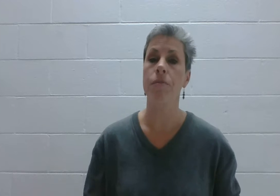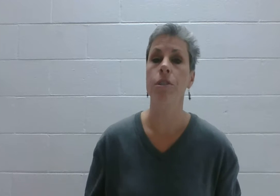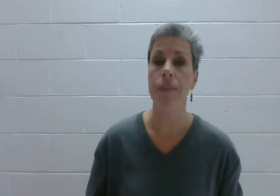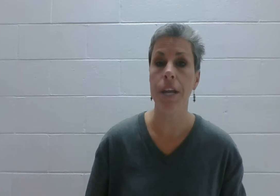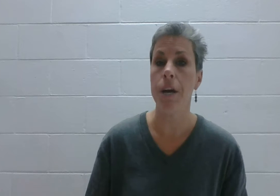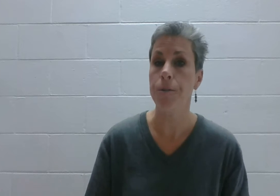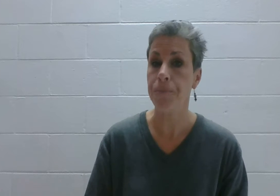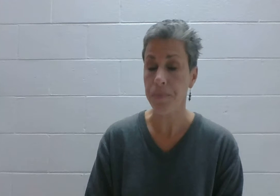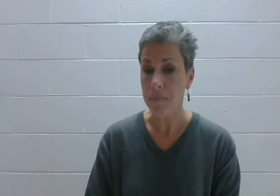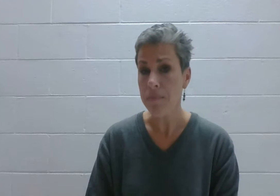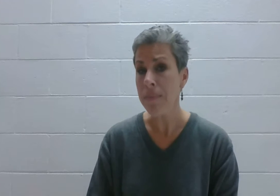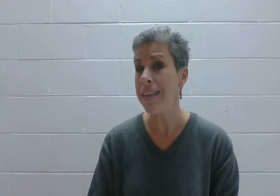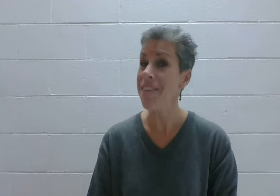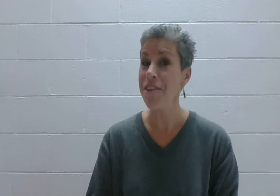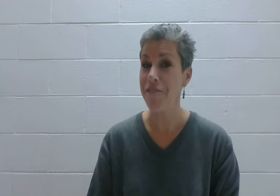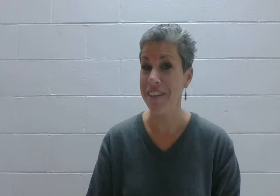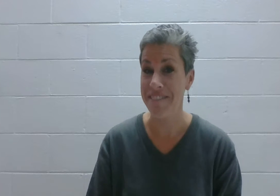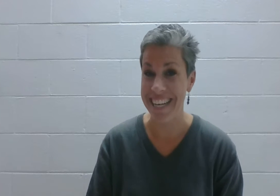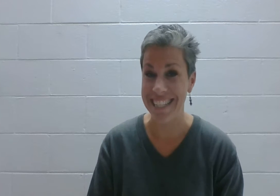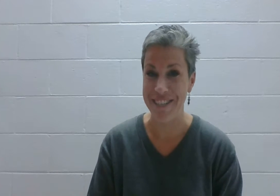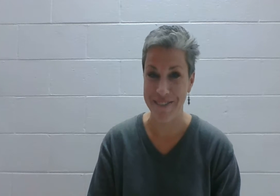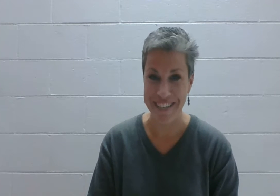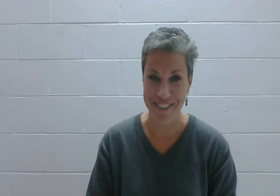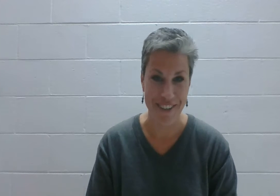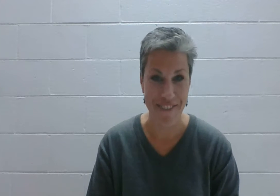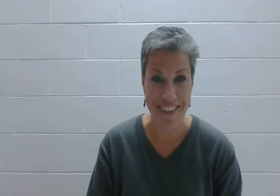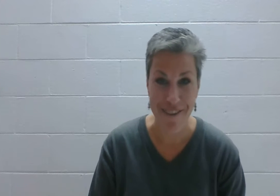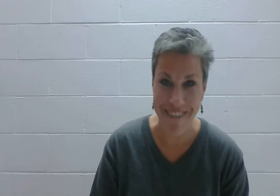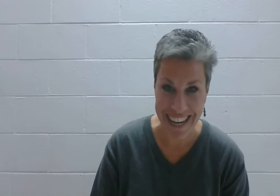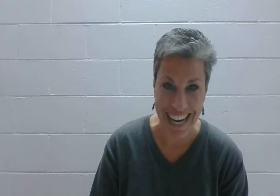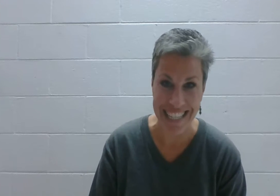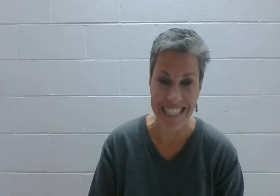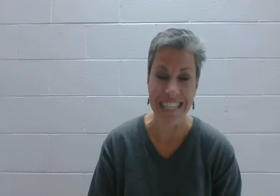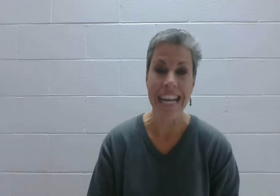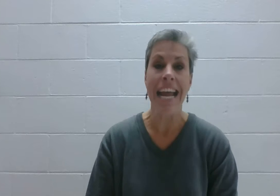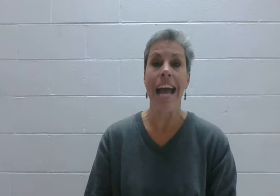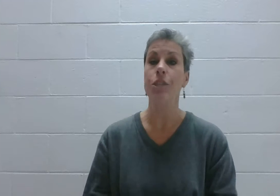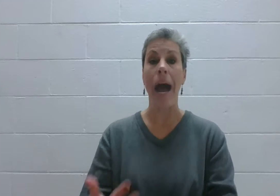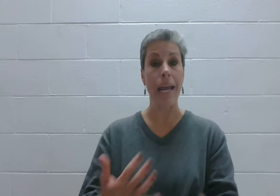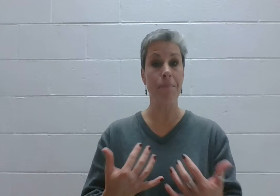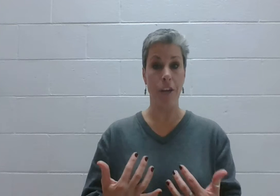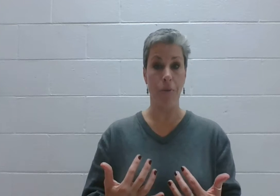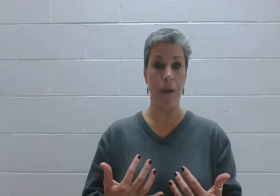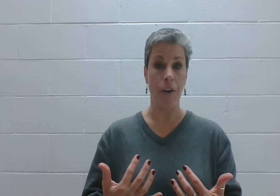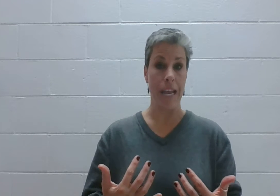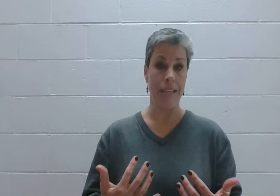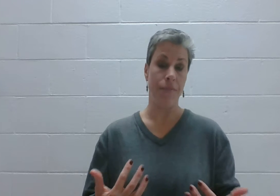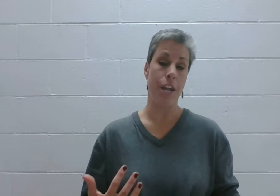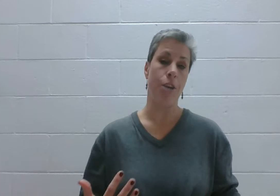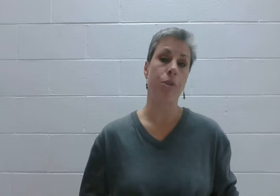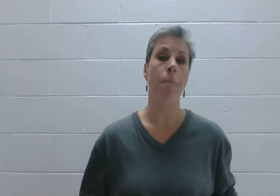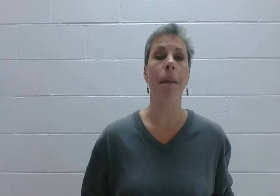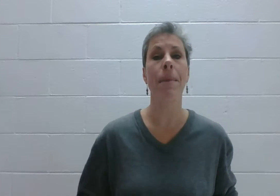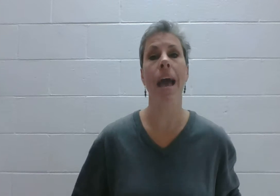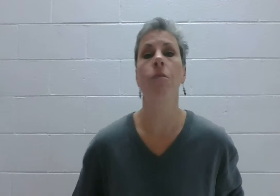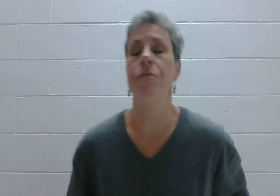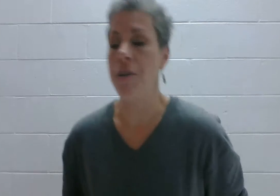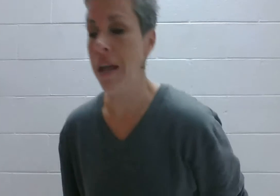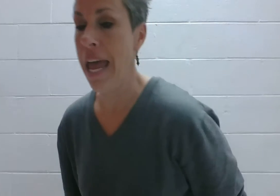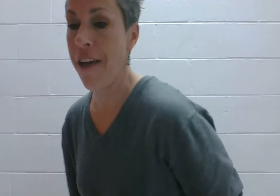first video that even if you're left-handed, you need to learn everything right-handed. And so I am not your mirror in this video. So it might be helpful if